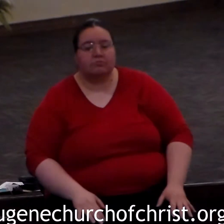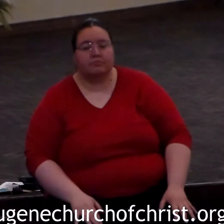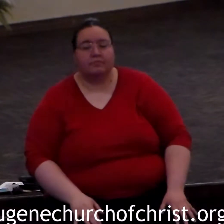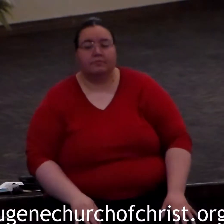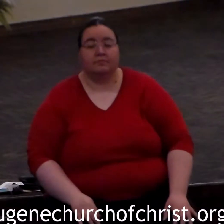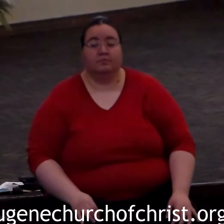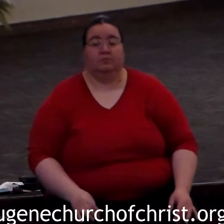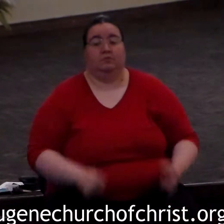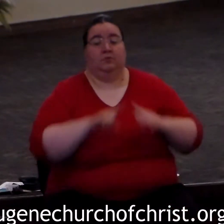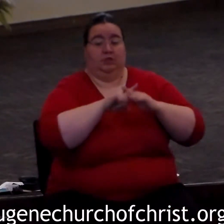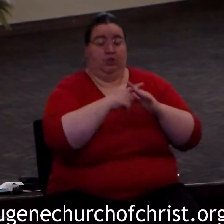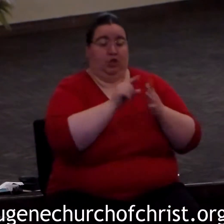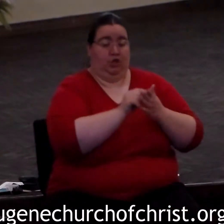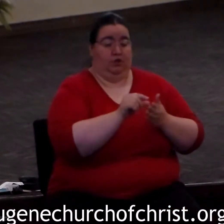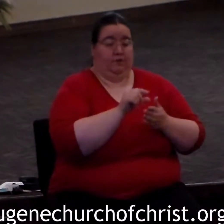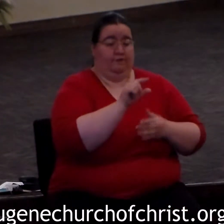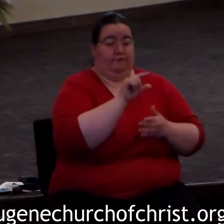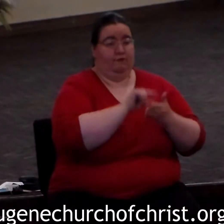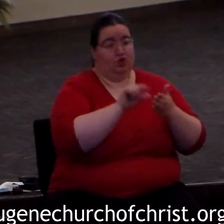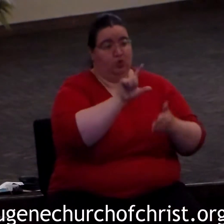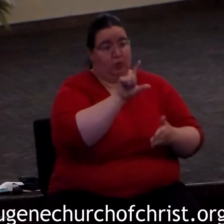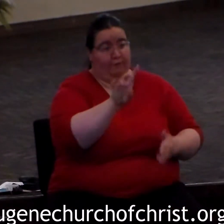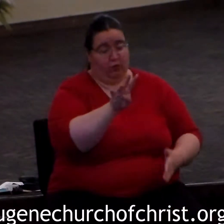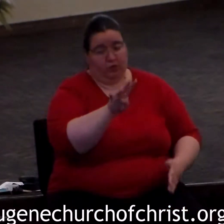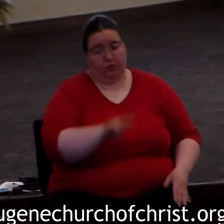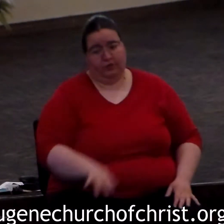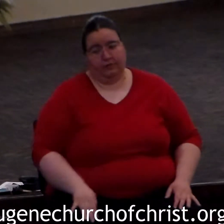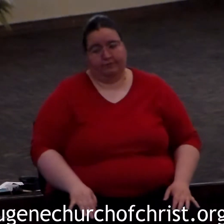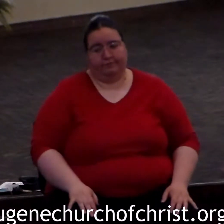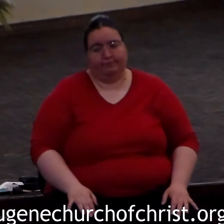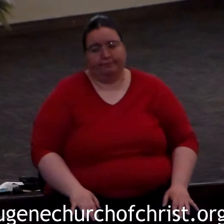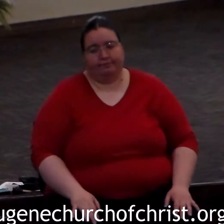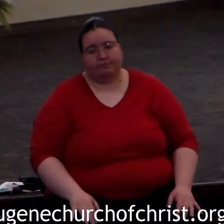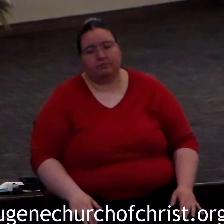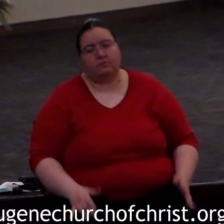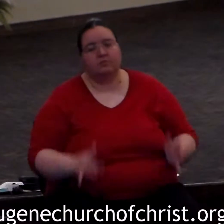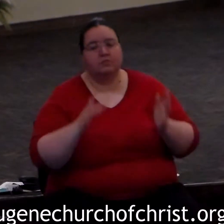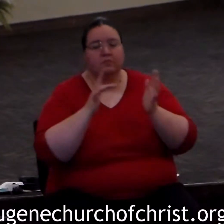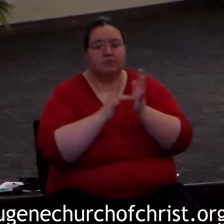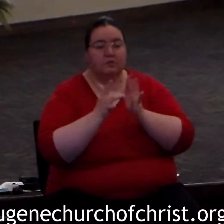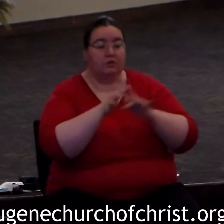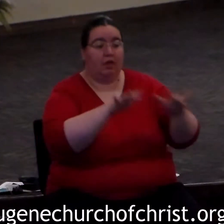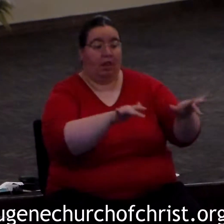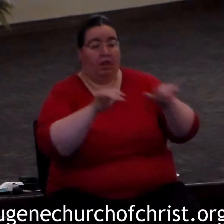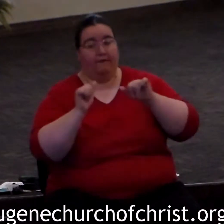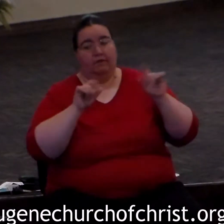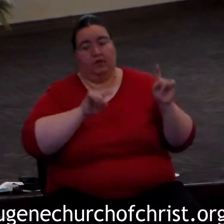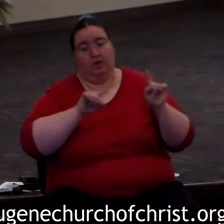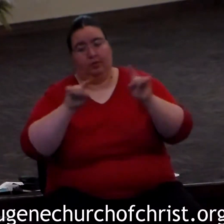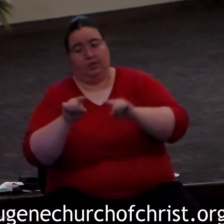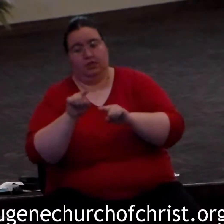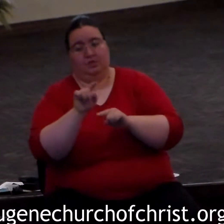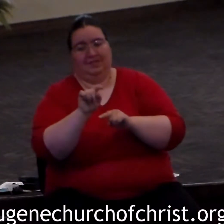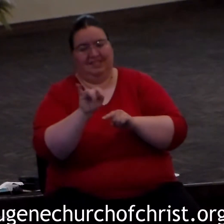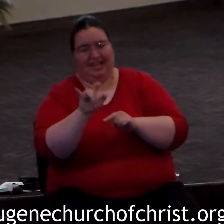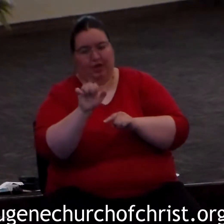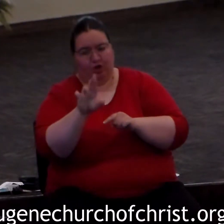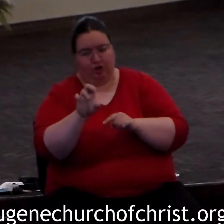We'll begin in verse 24. Jesus left that place and went to the vicinity of Tyre. He entered a house and did not want anyone to know